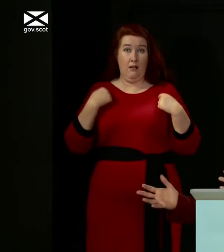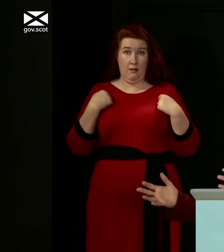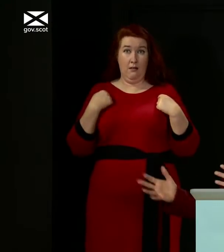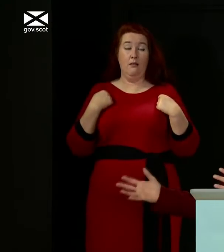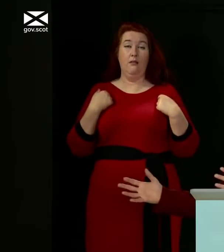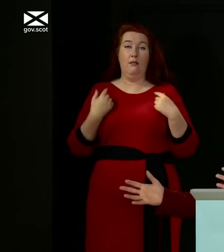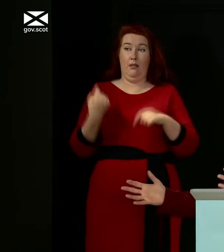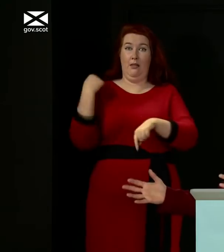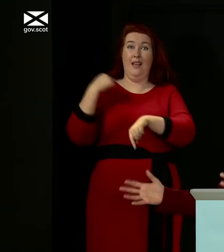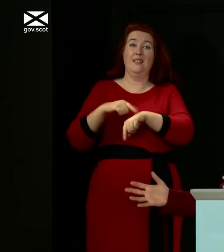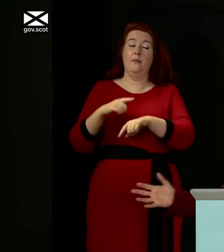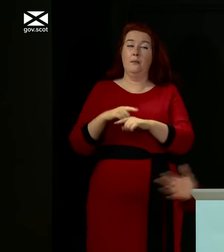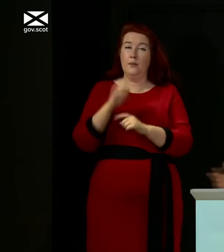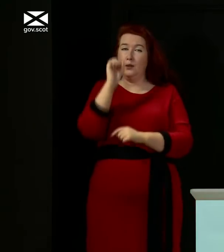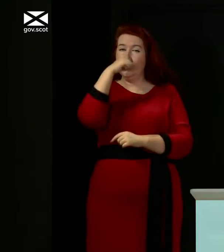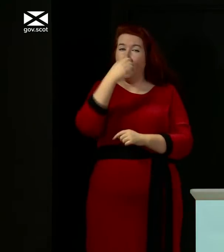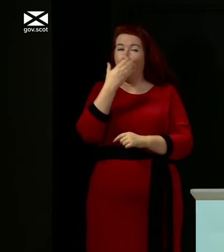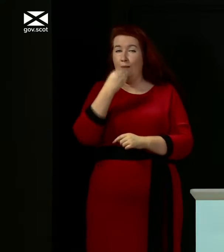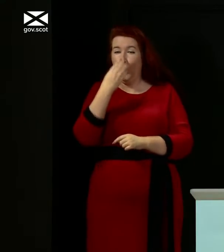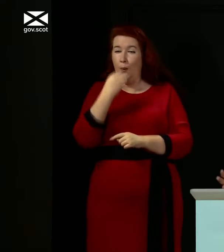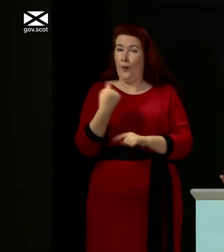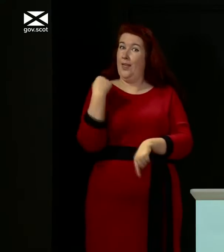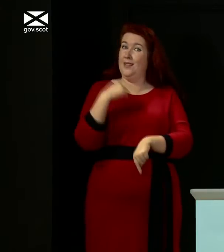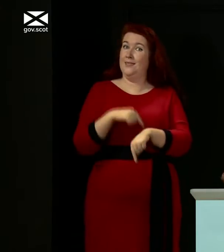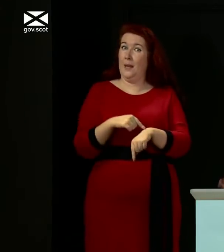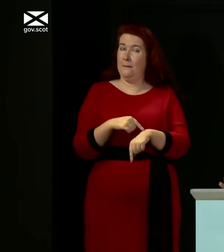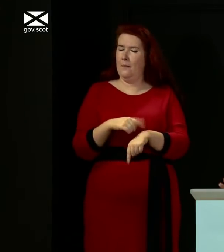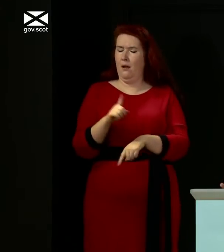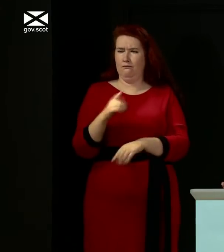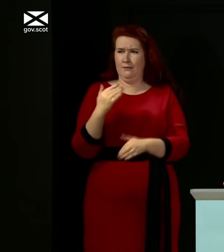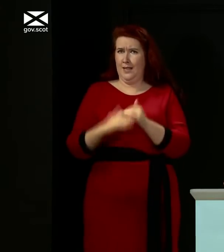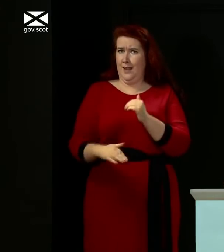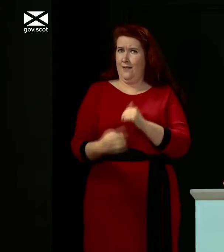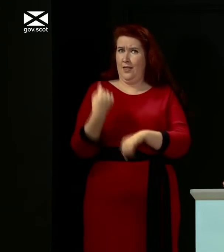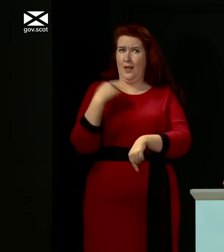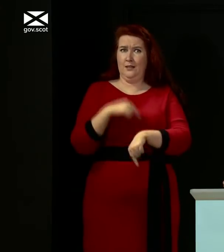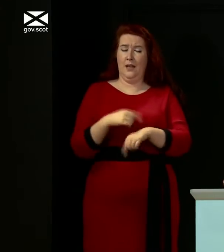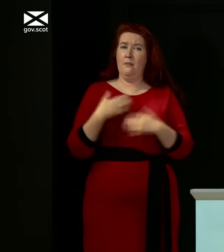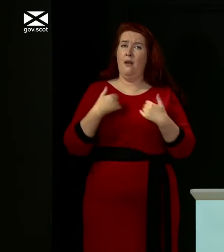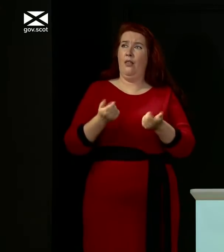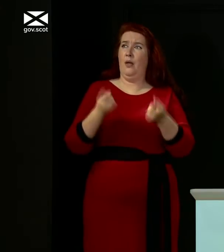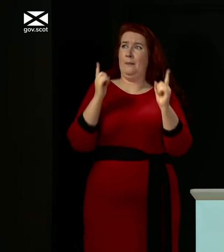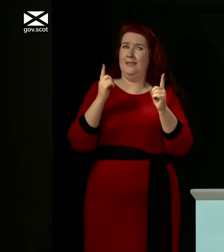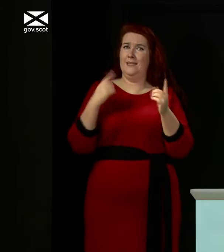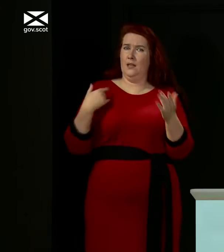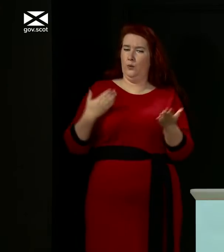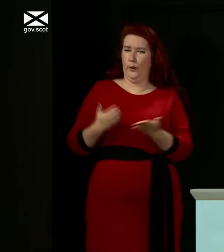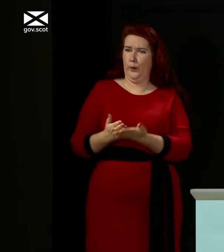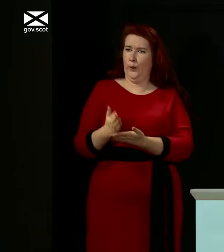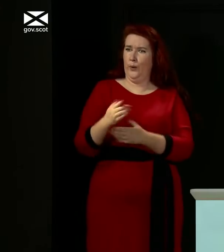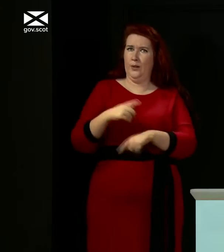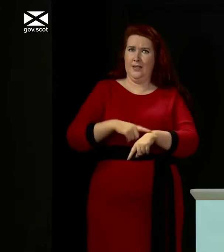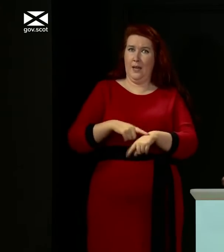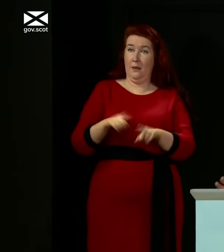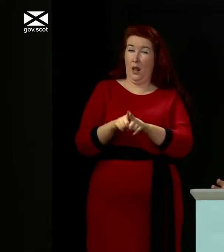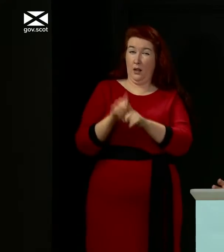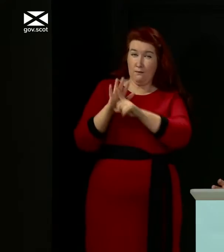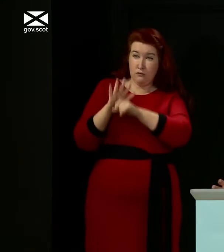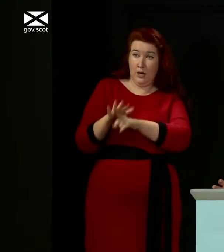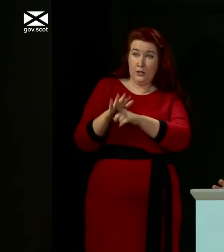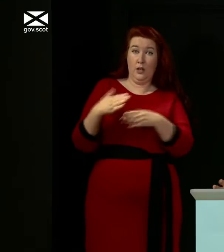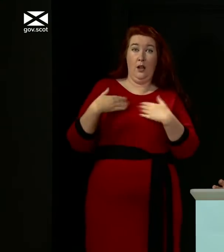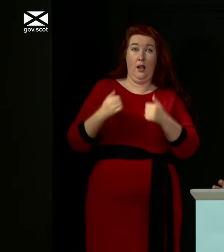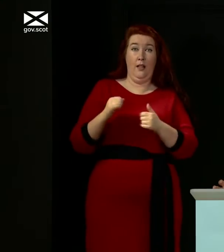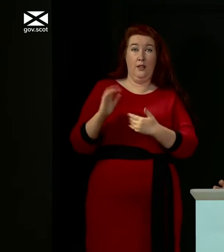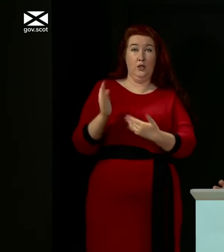a pandemic, the swine flu pandemic at the time. Never in the whole period I spent as health secretary did we go through a period where the pressure on the health service